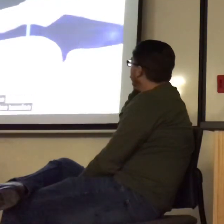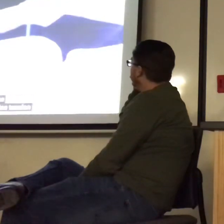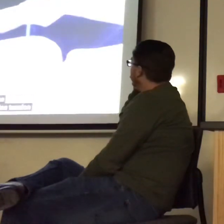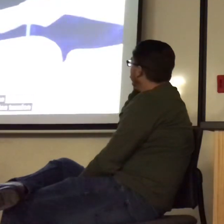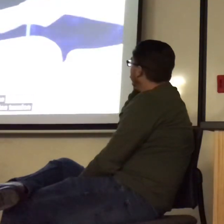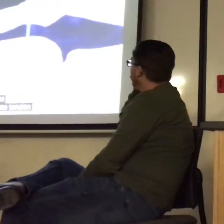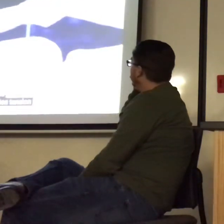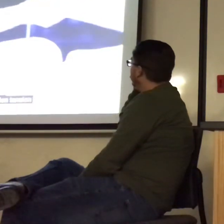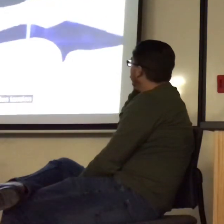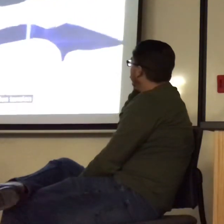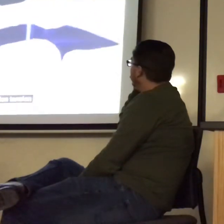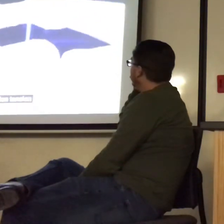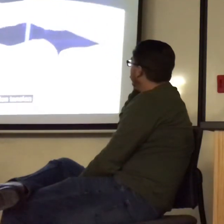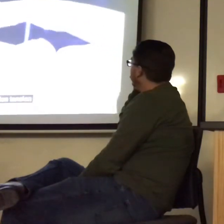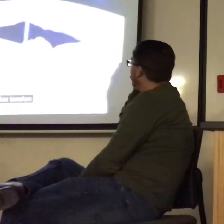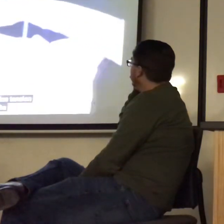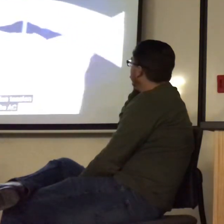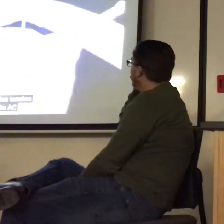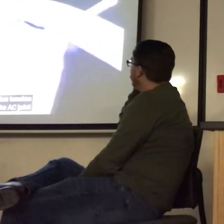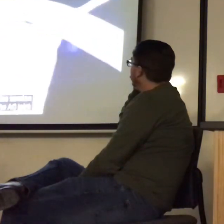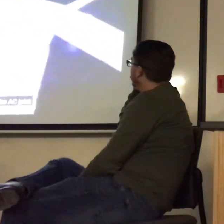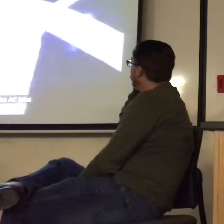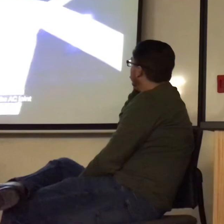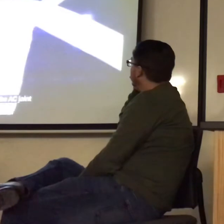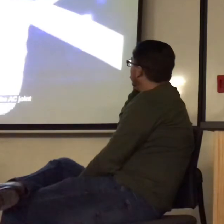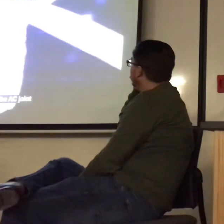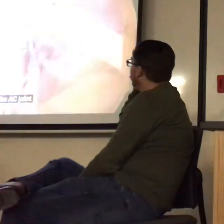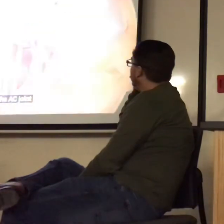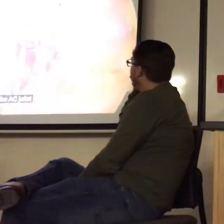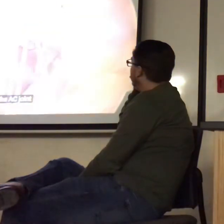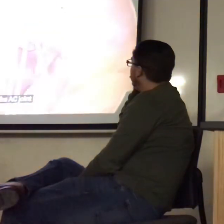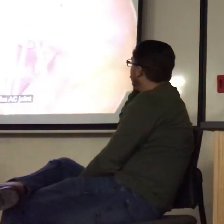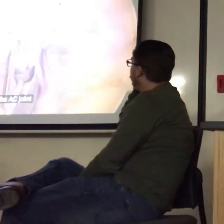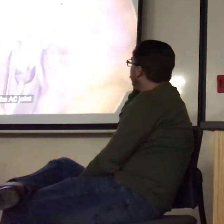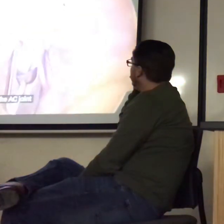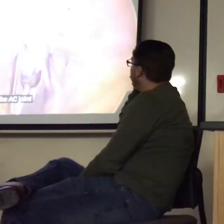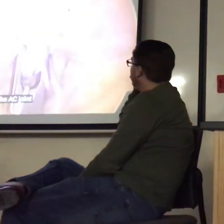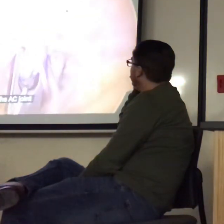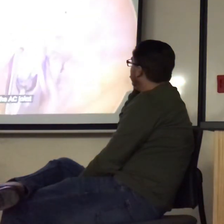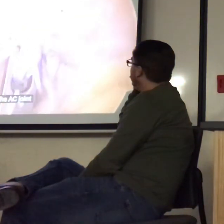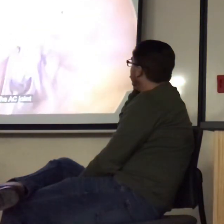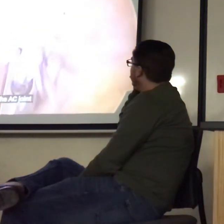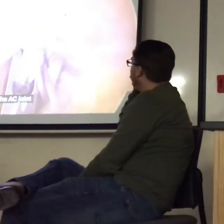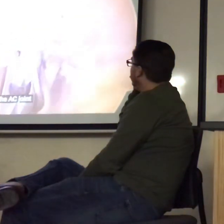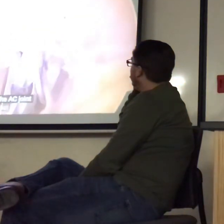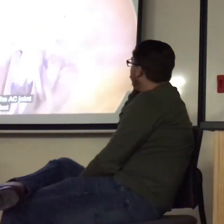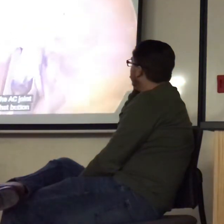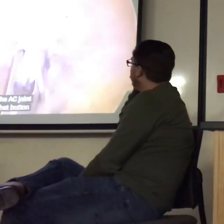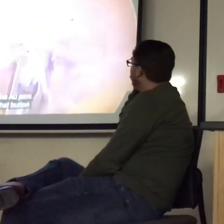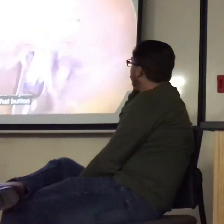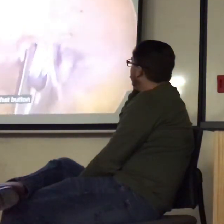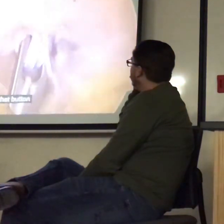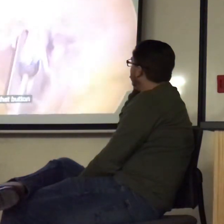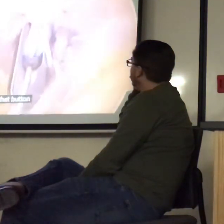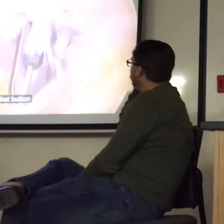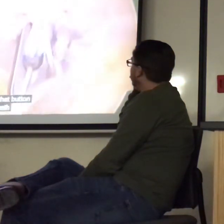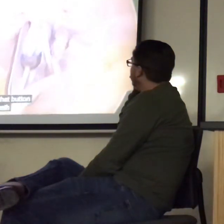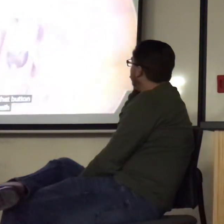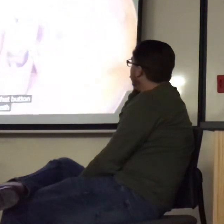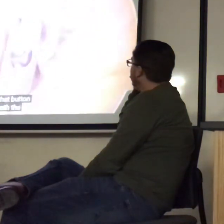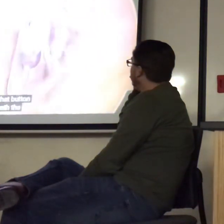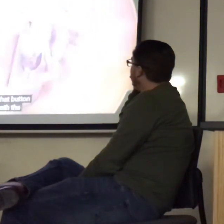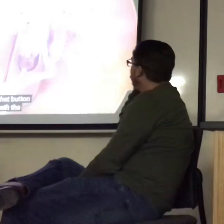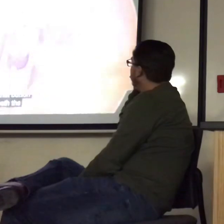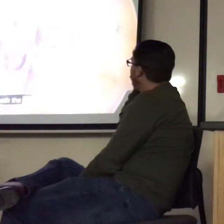position, tension it so that the clavicle and the AC joint are reduced. Here you see that button coming into